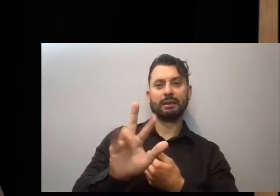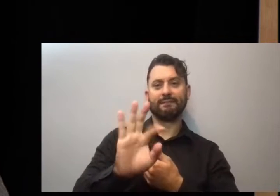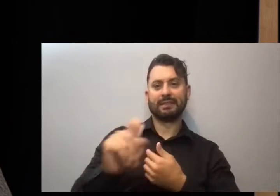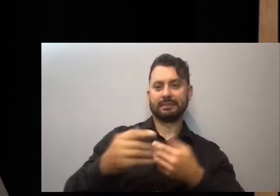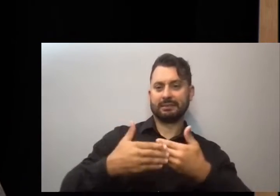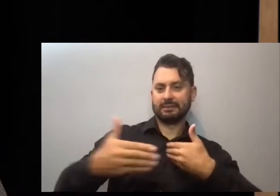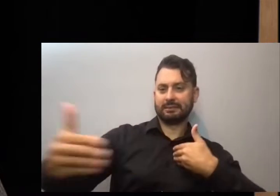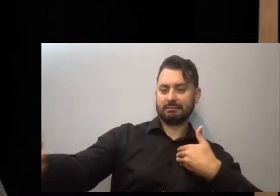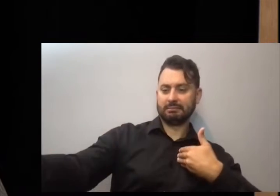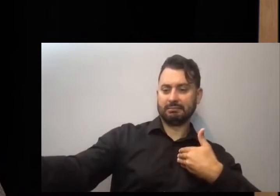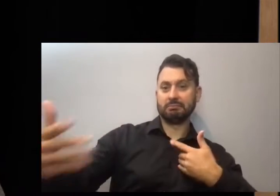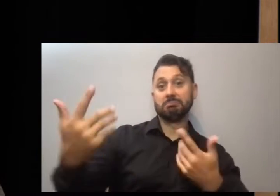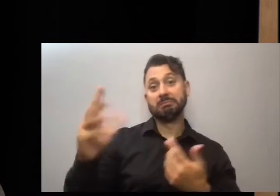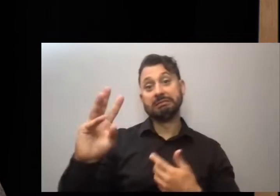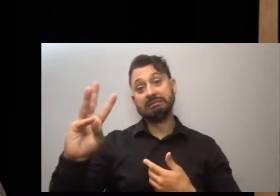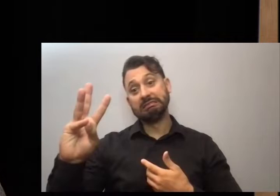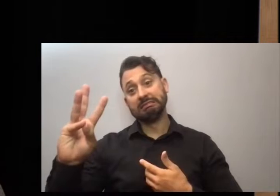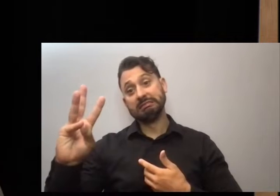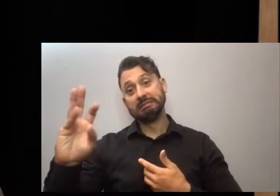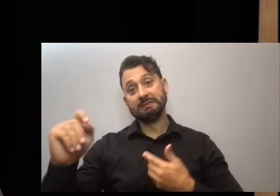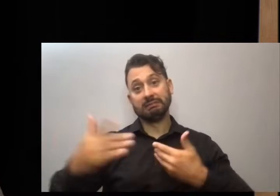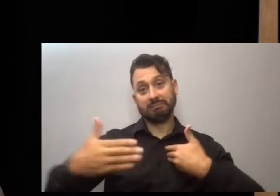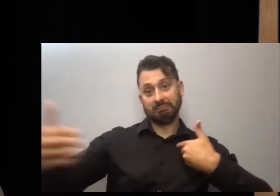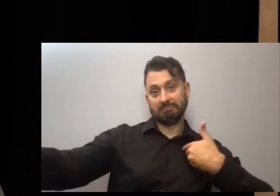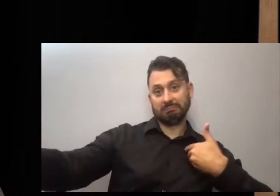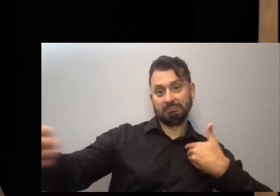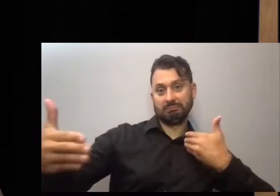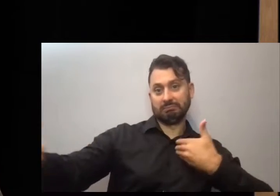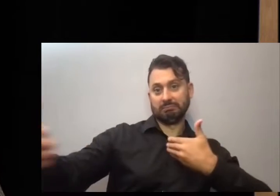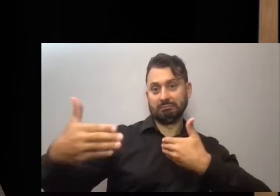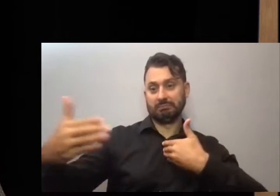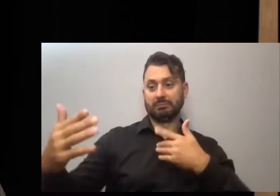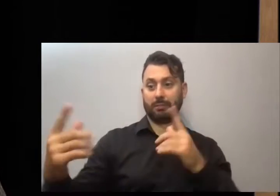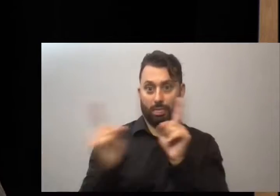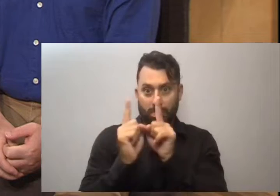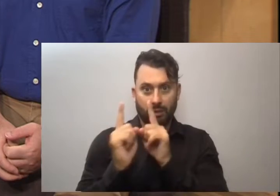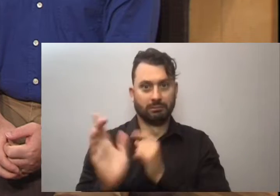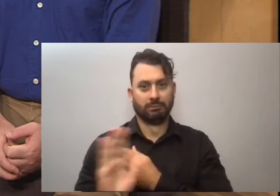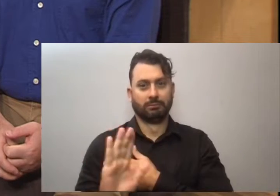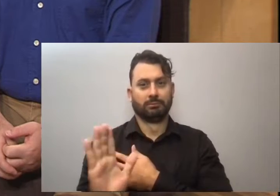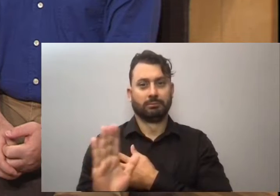at least if you've been vaccinated, you're less likely to be carrying the disease.